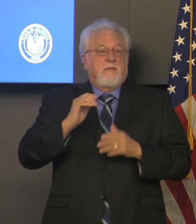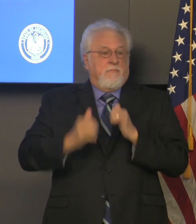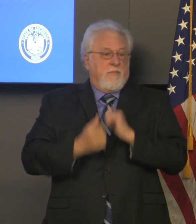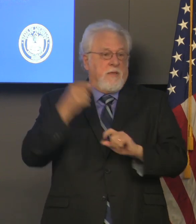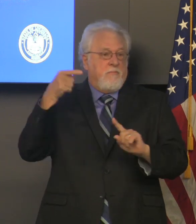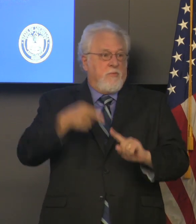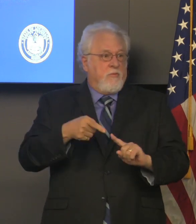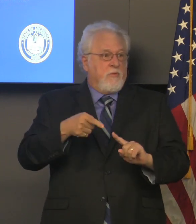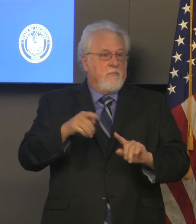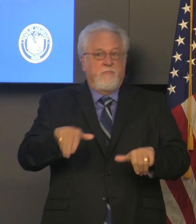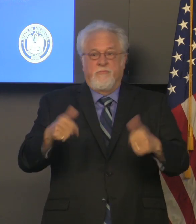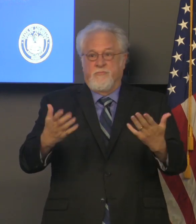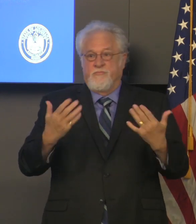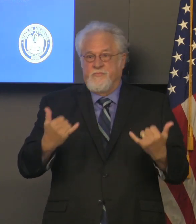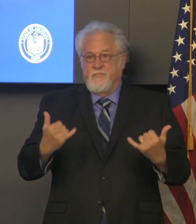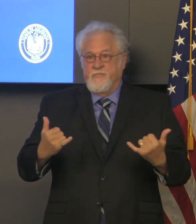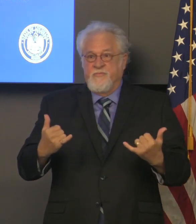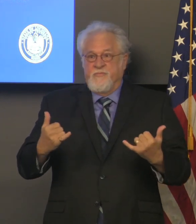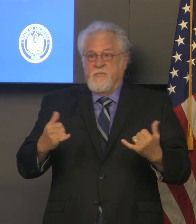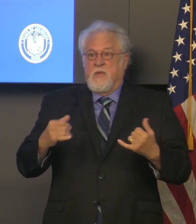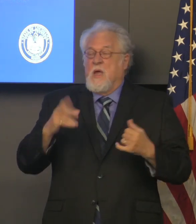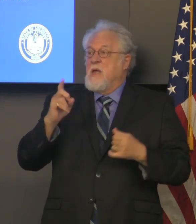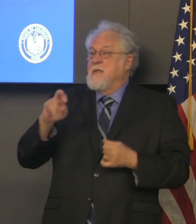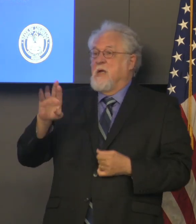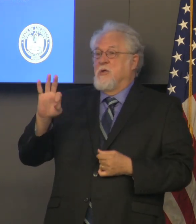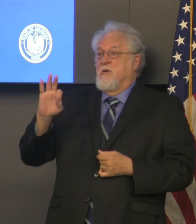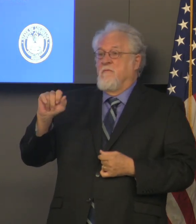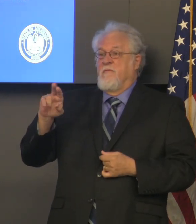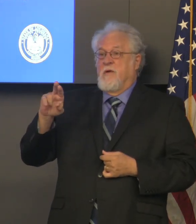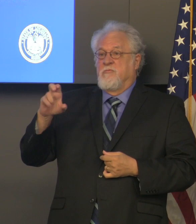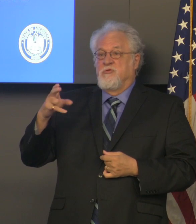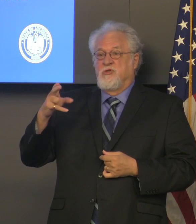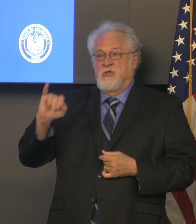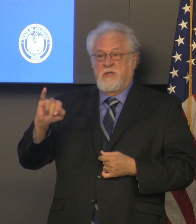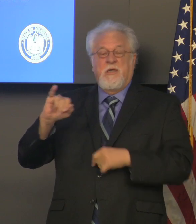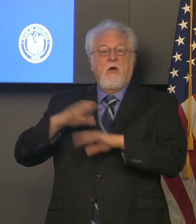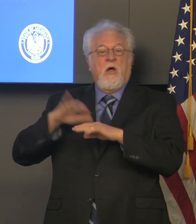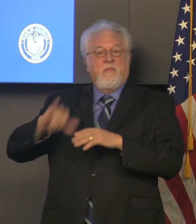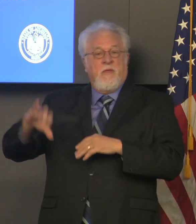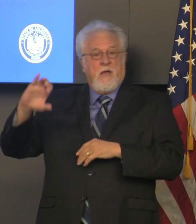points that was brought out today by Dr. Fauci on the call.